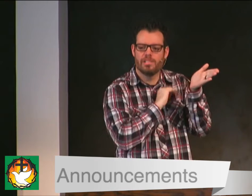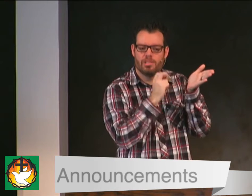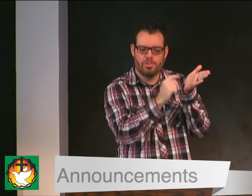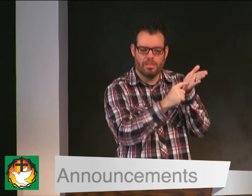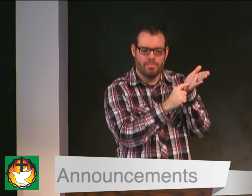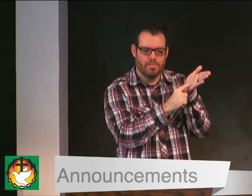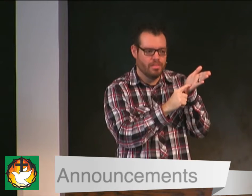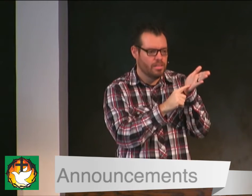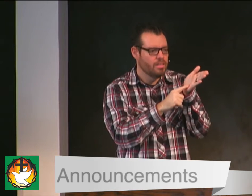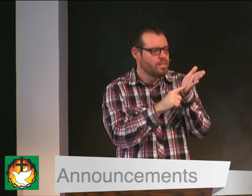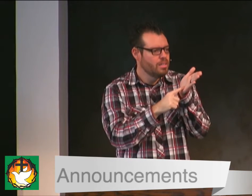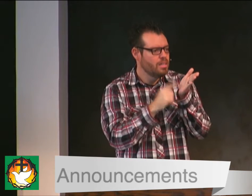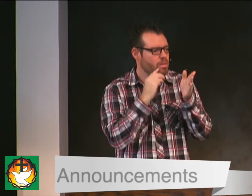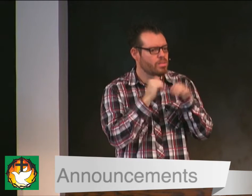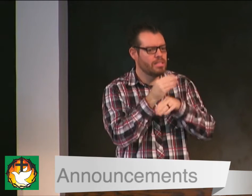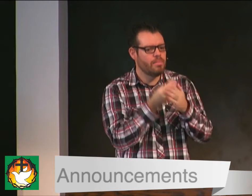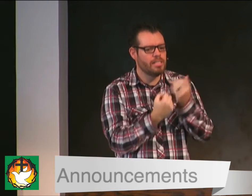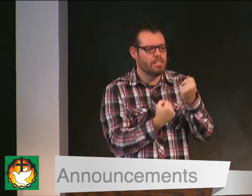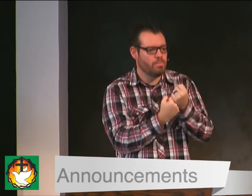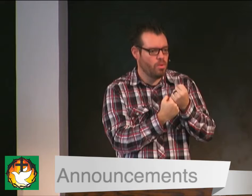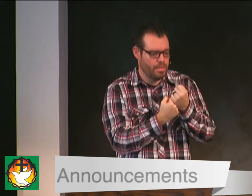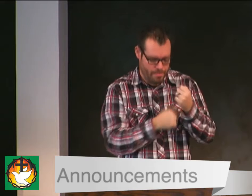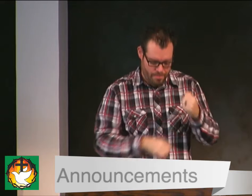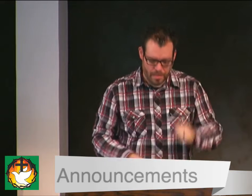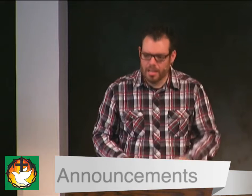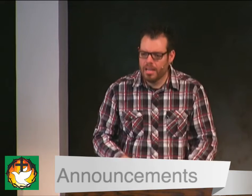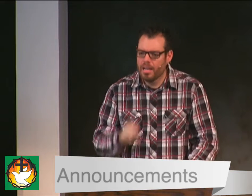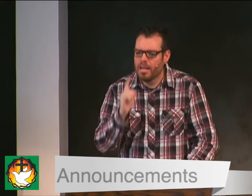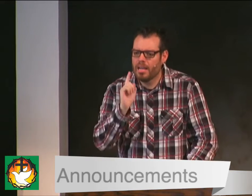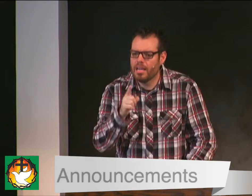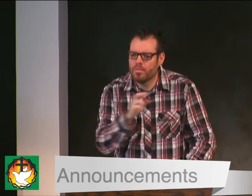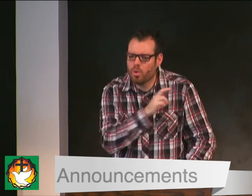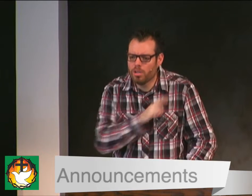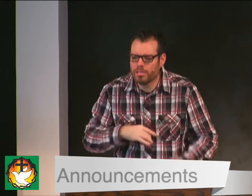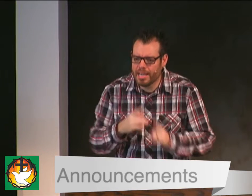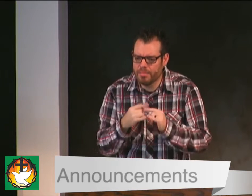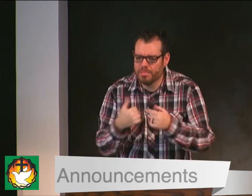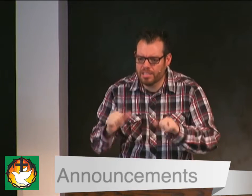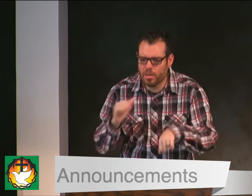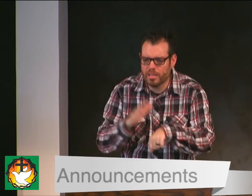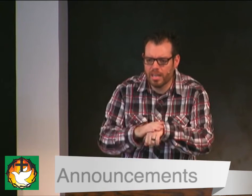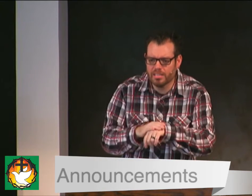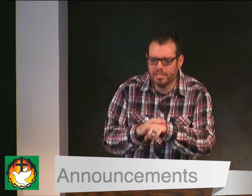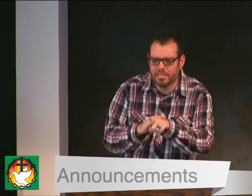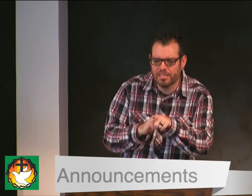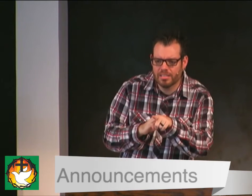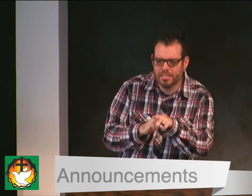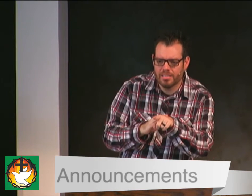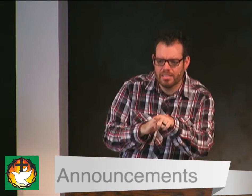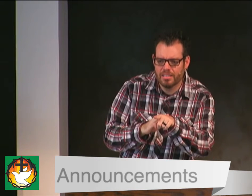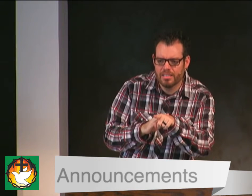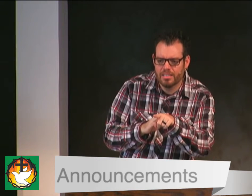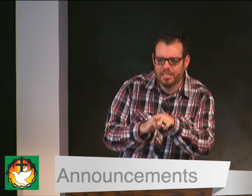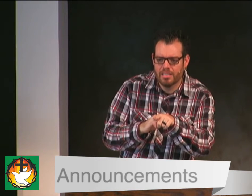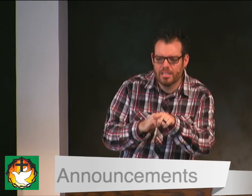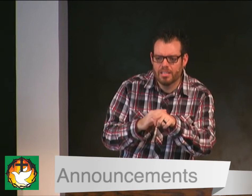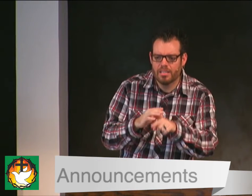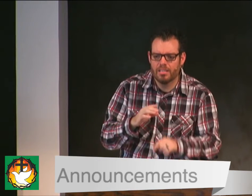Carter's mission trip. It will set money to support them. And Royal Camp still going on?